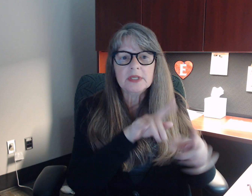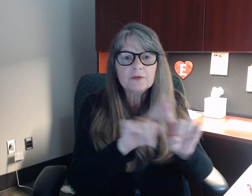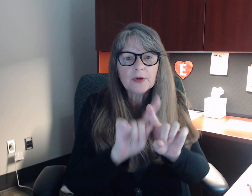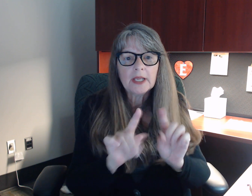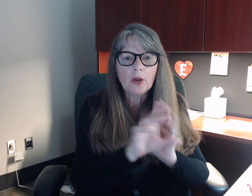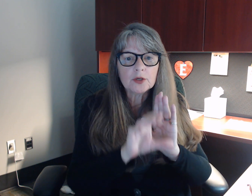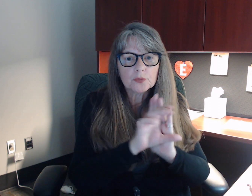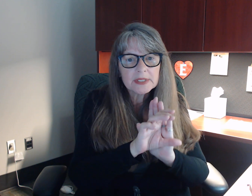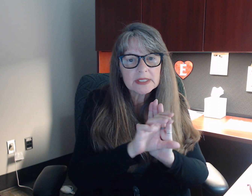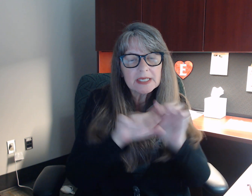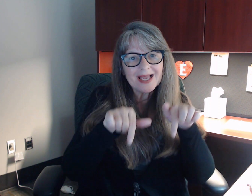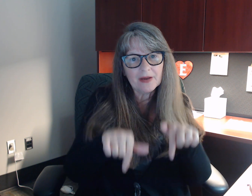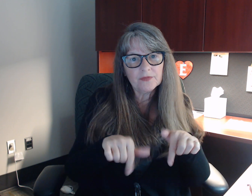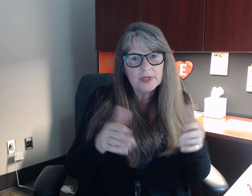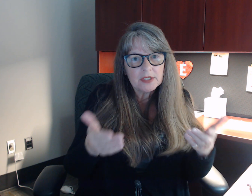different characteristics of this